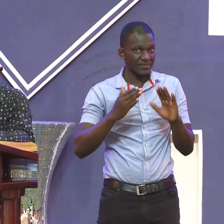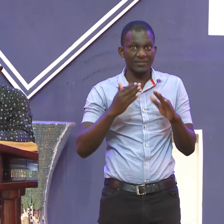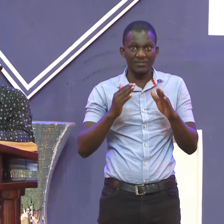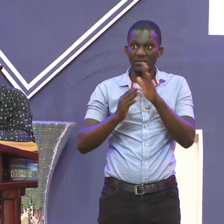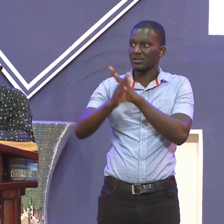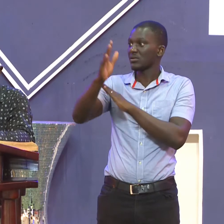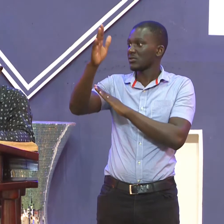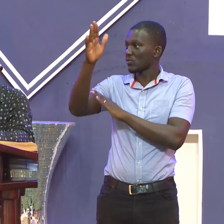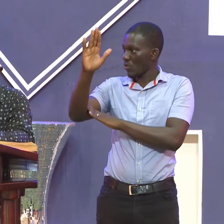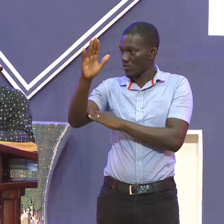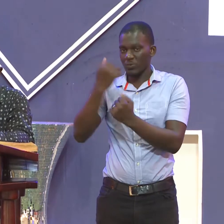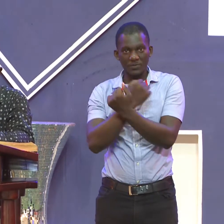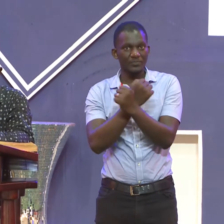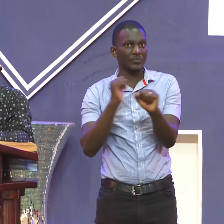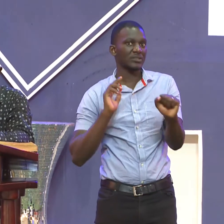alitulamya.